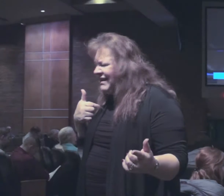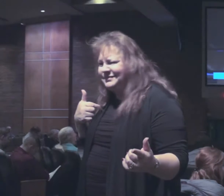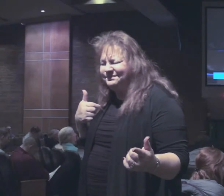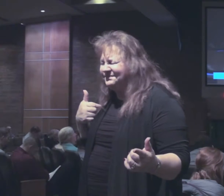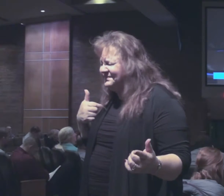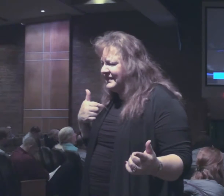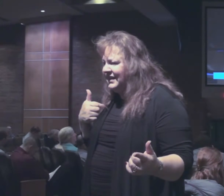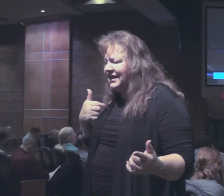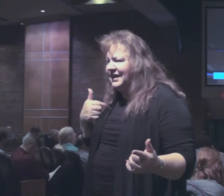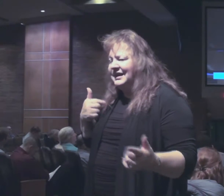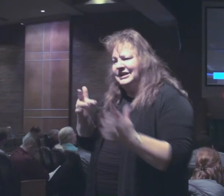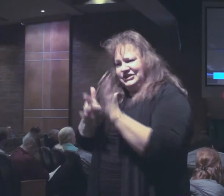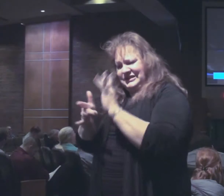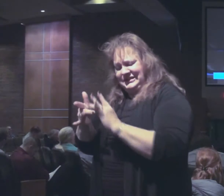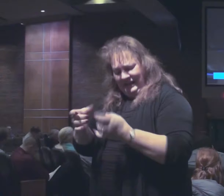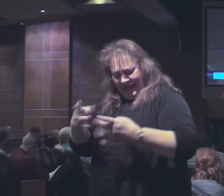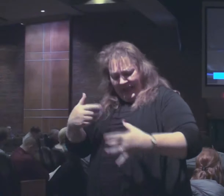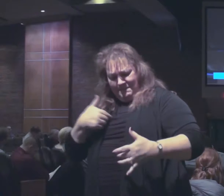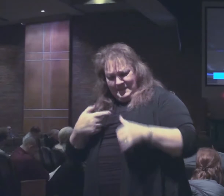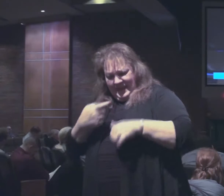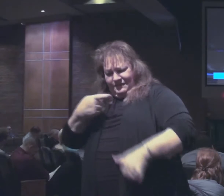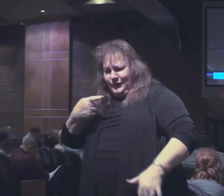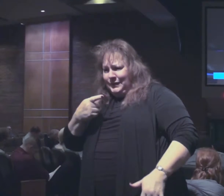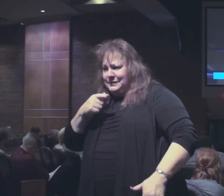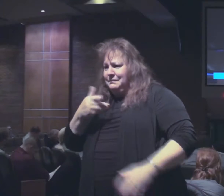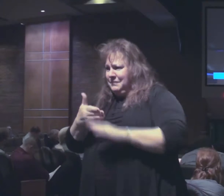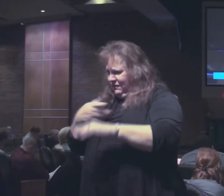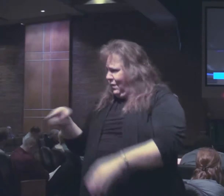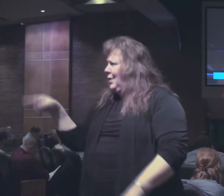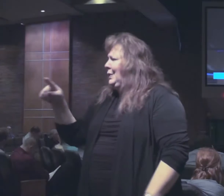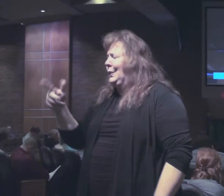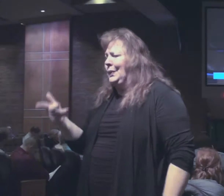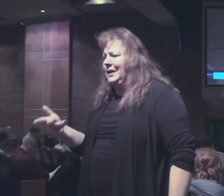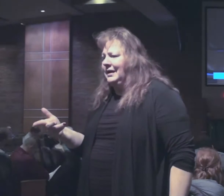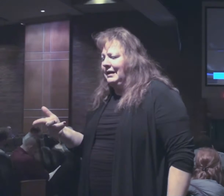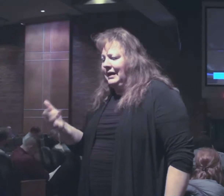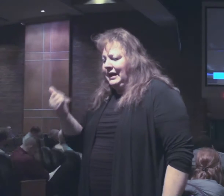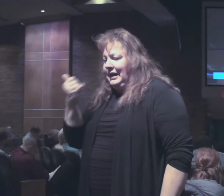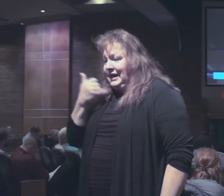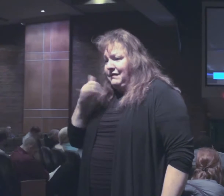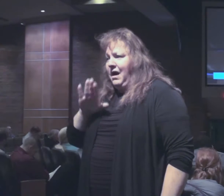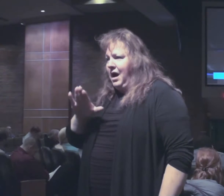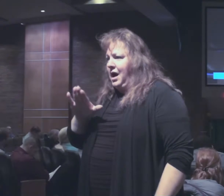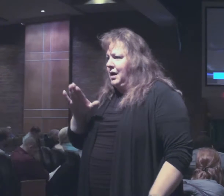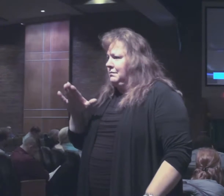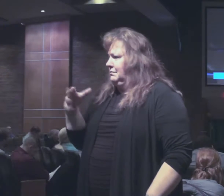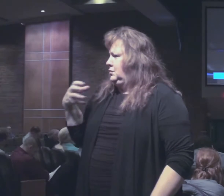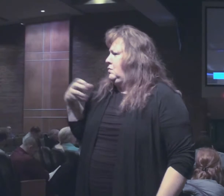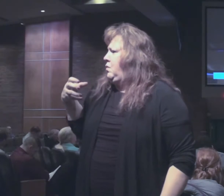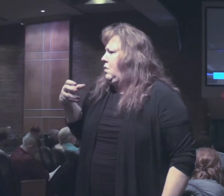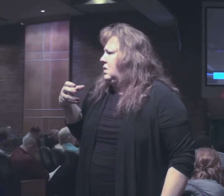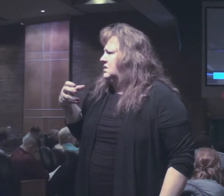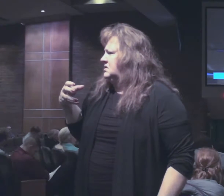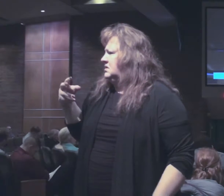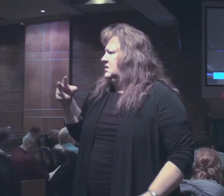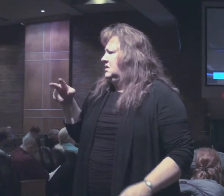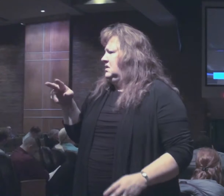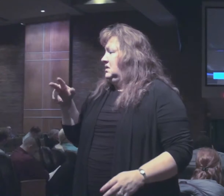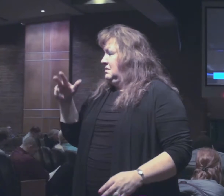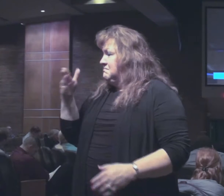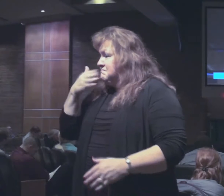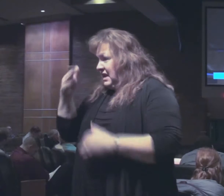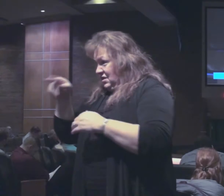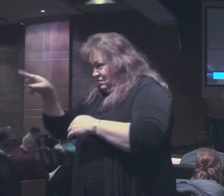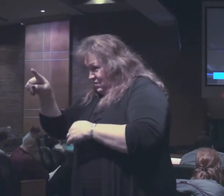You know that it hated me before it hated you. And if I'm your master, why do you think they ought to treat you better than they